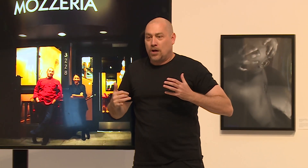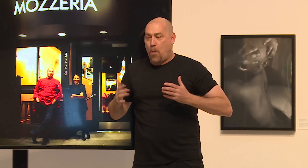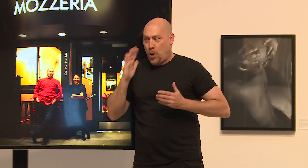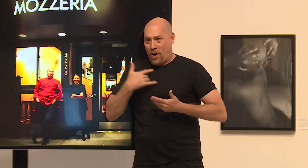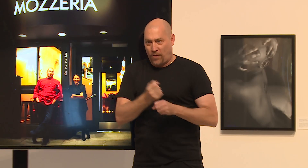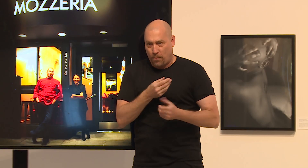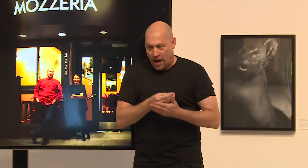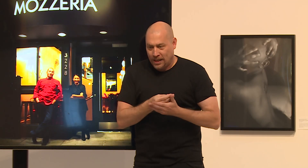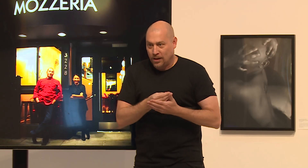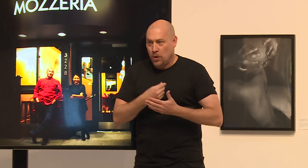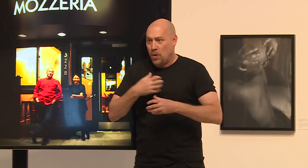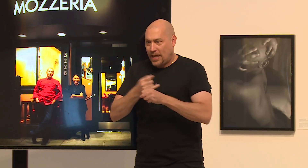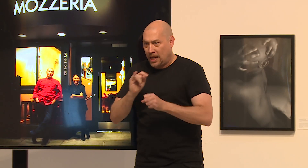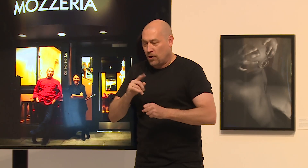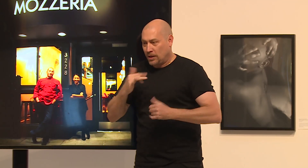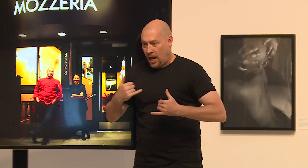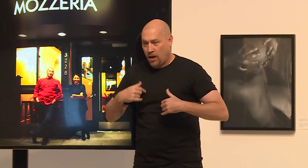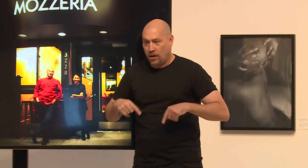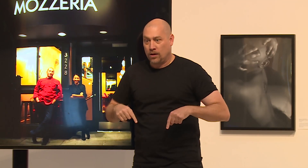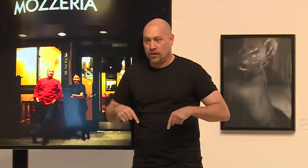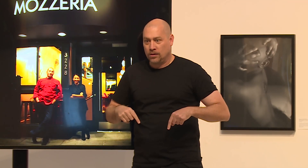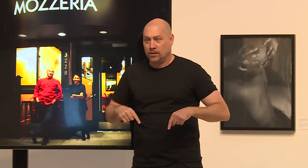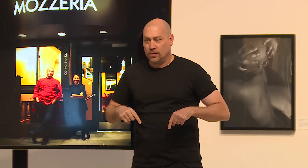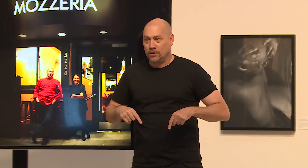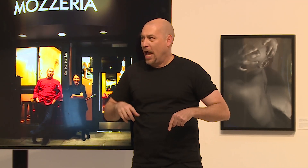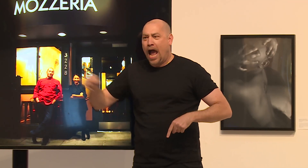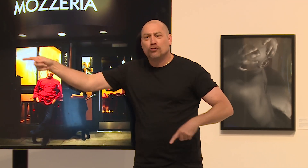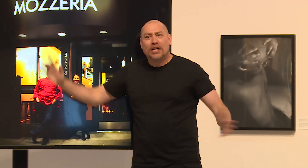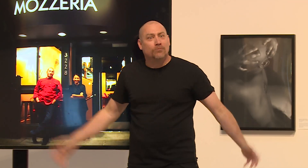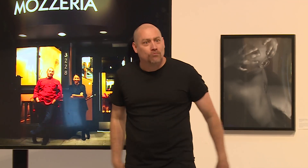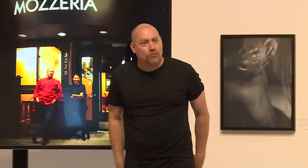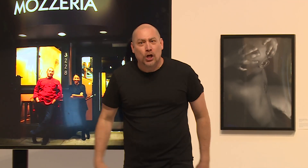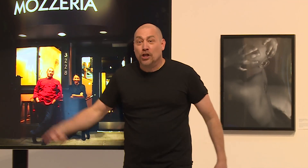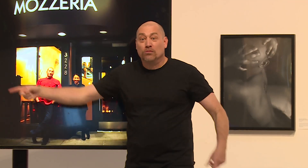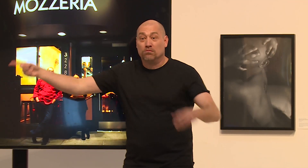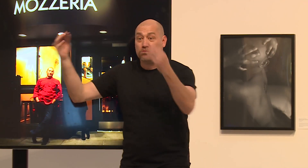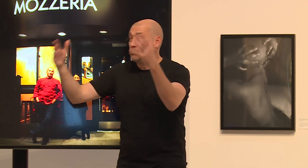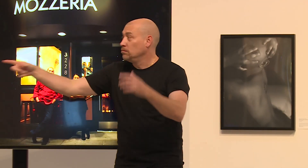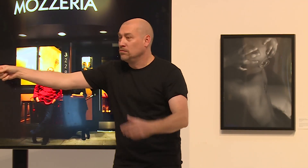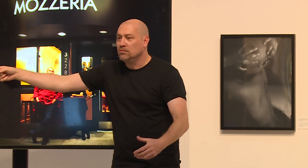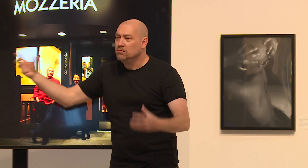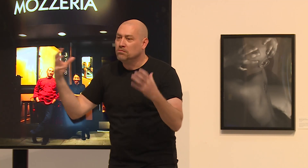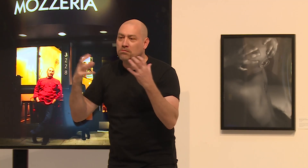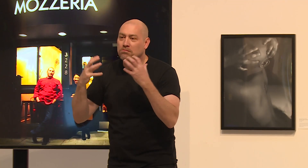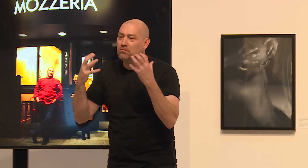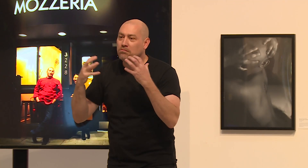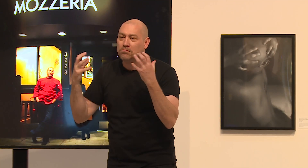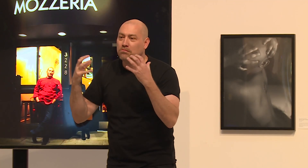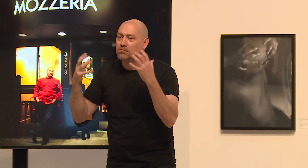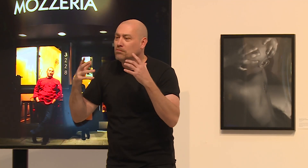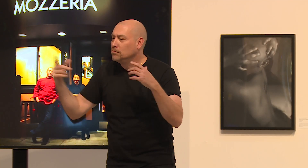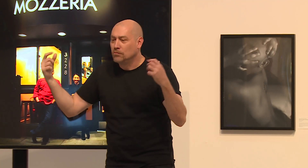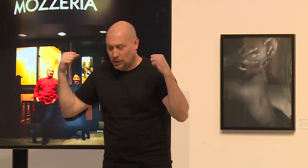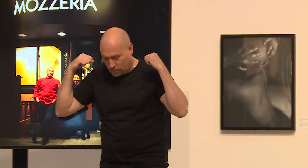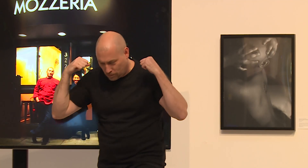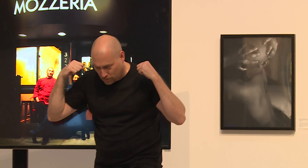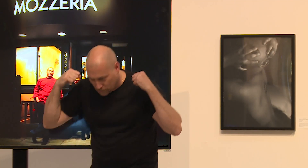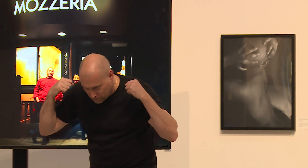But this was that moment in time where we actually knew it was coming together.